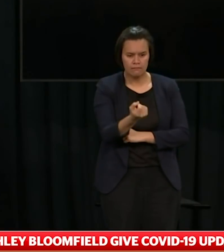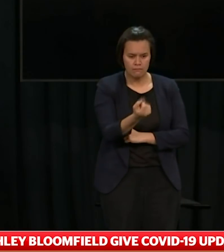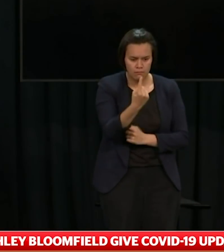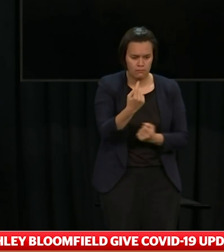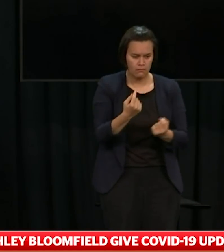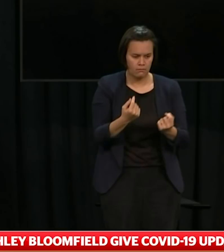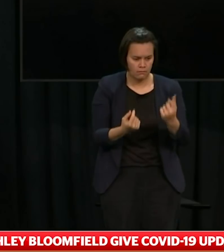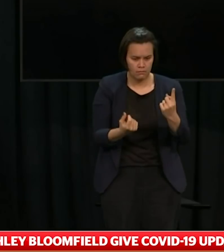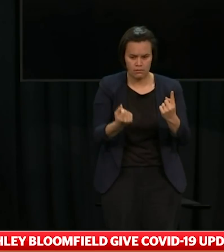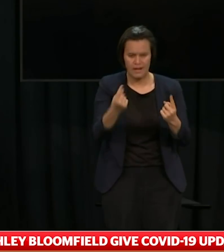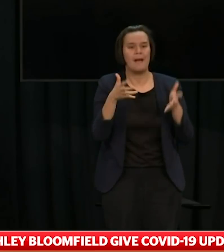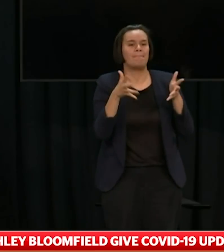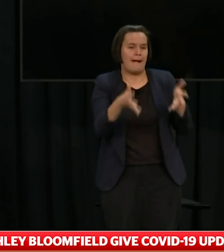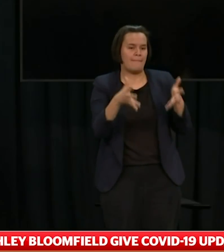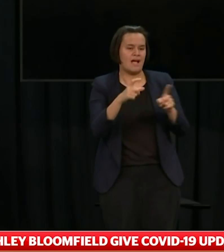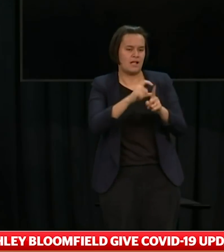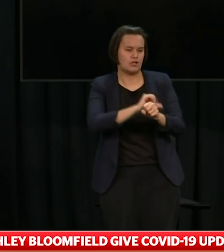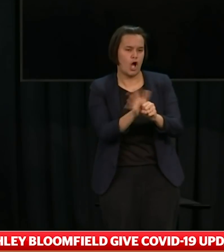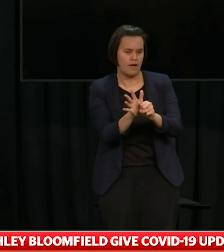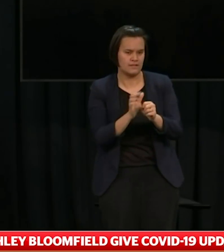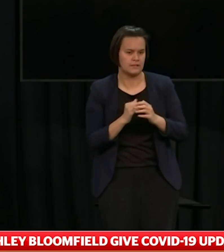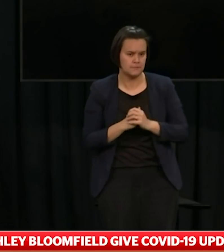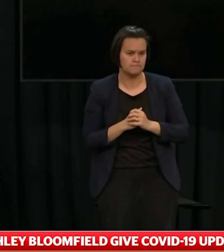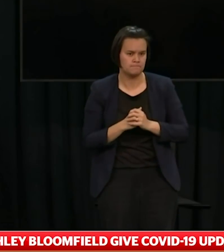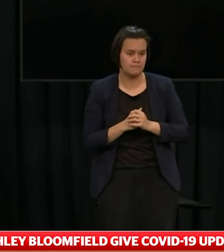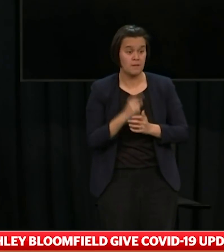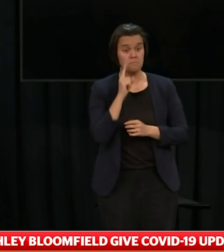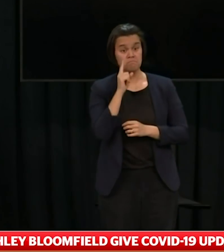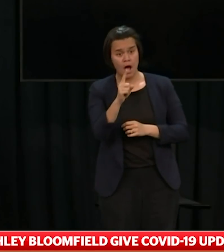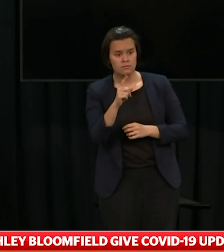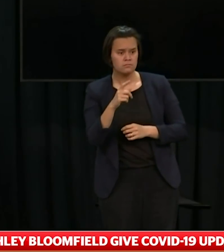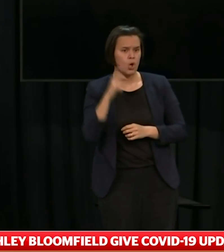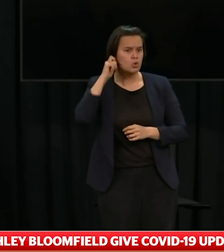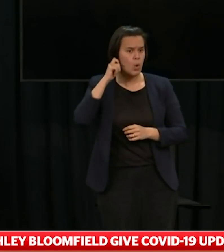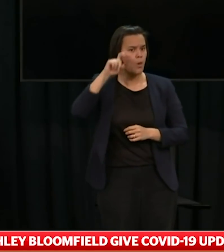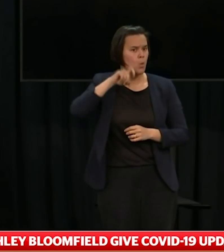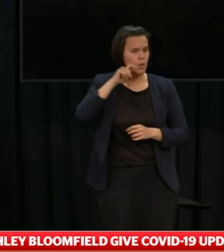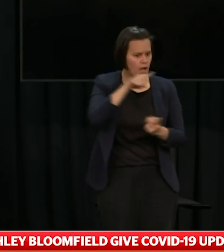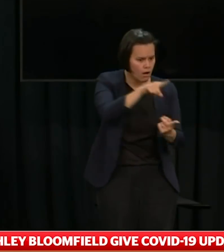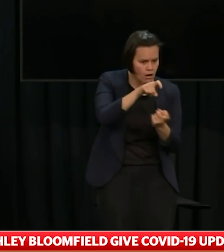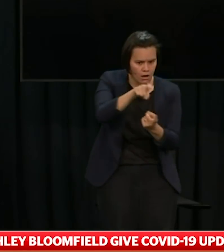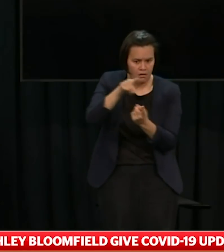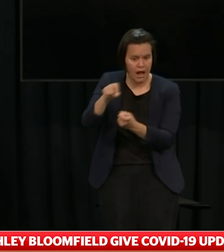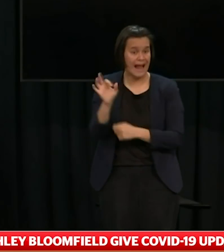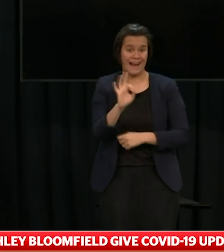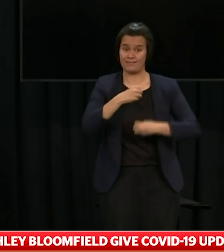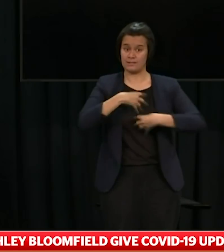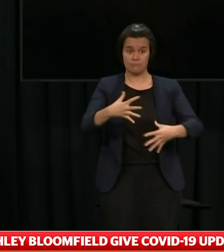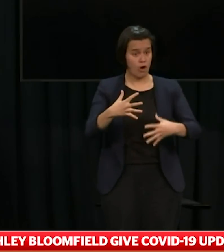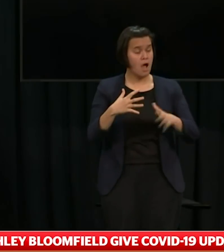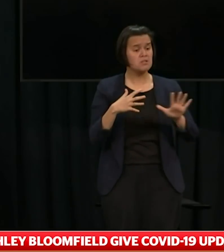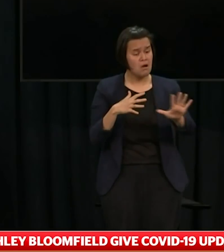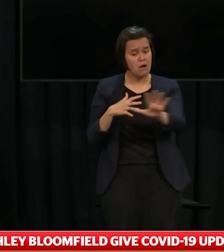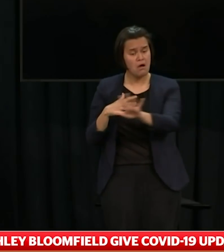have remained linked. We've had no unexpected wastewater detections and testing rates are high. Vaccine levels are